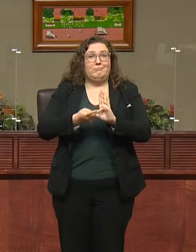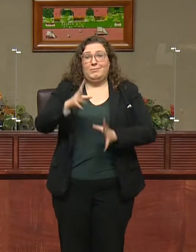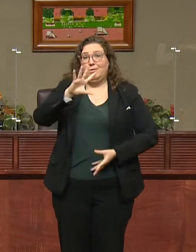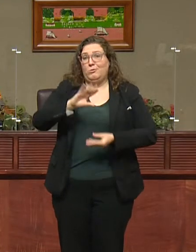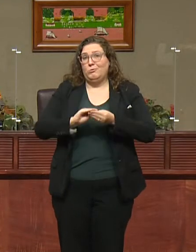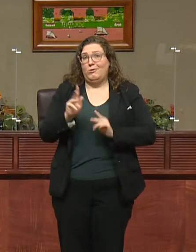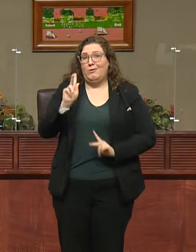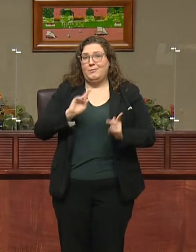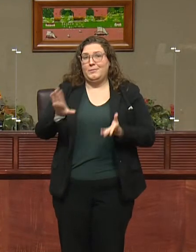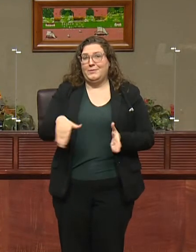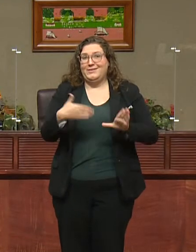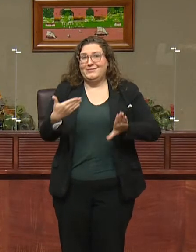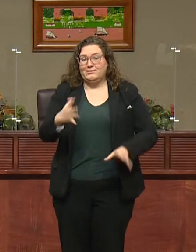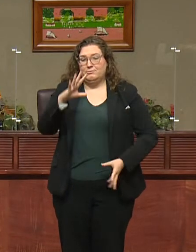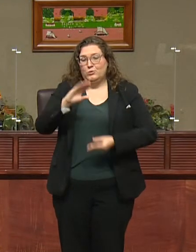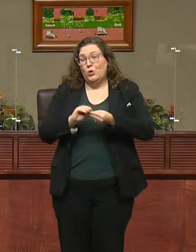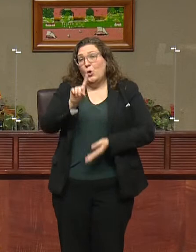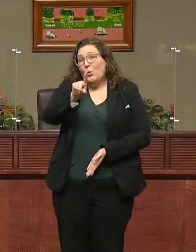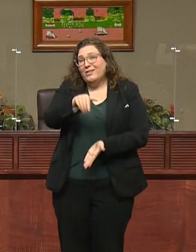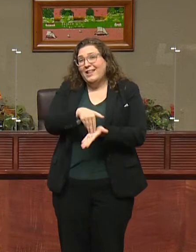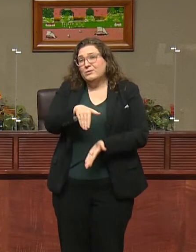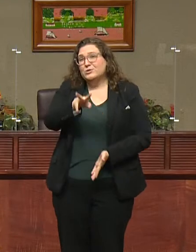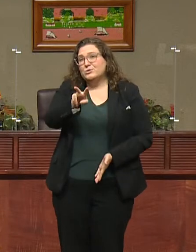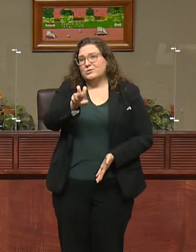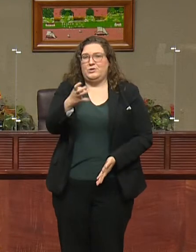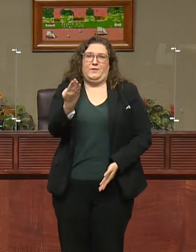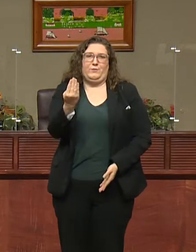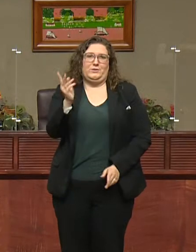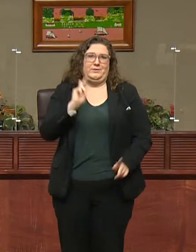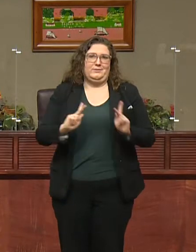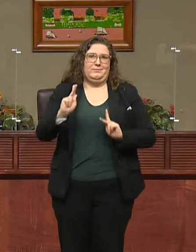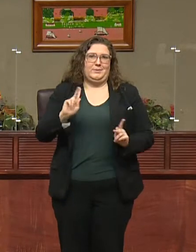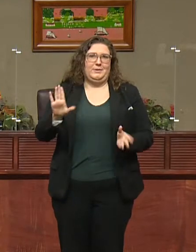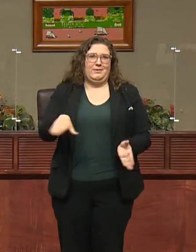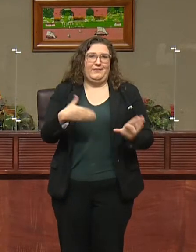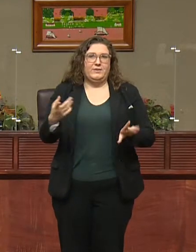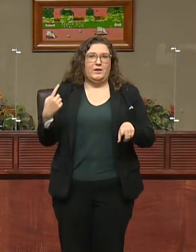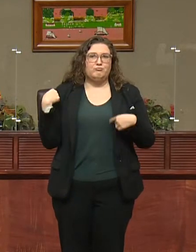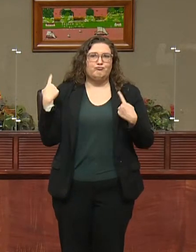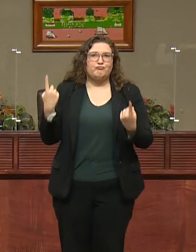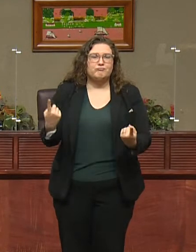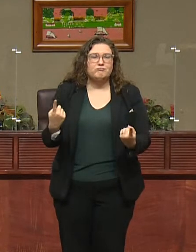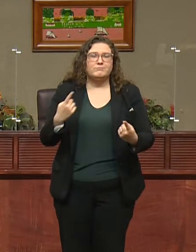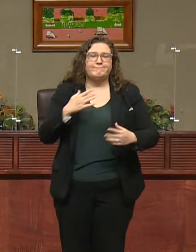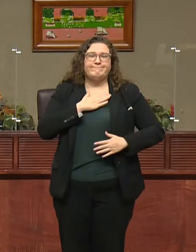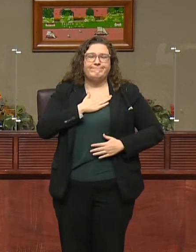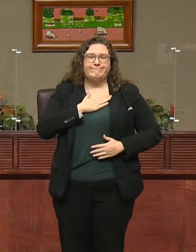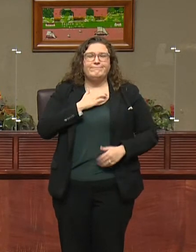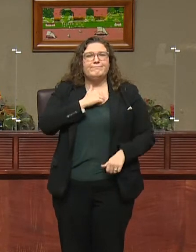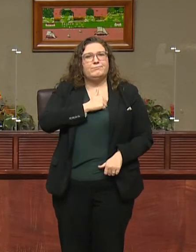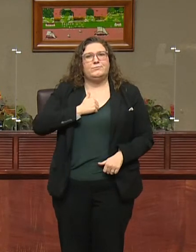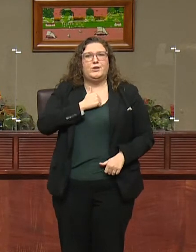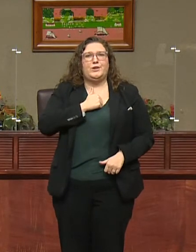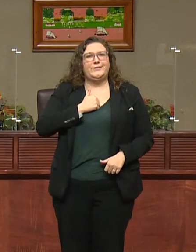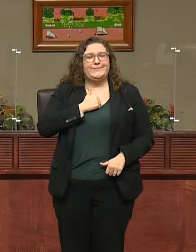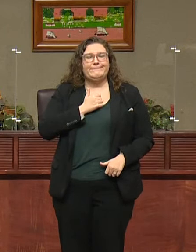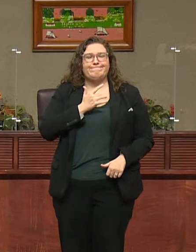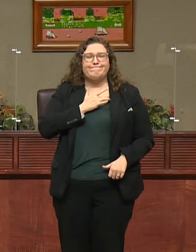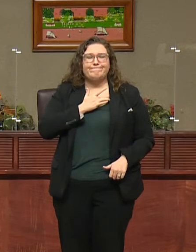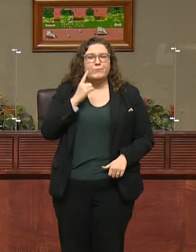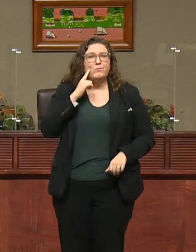for deaths to 1,214. Our condolences go out to the families.